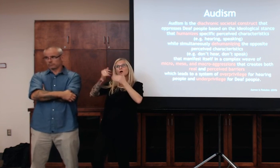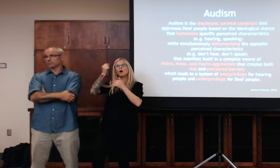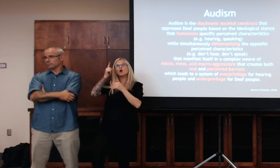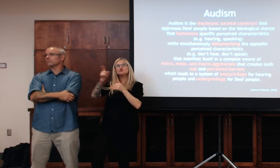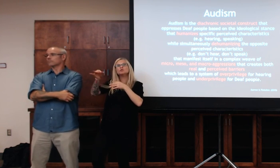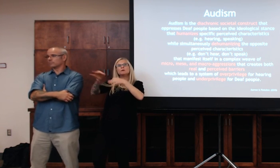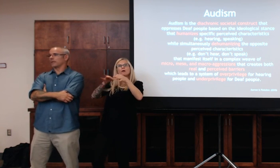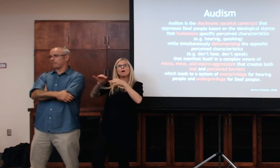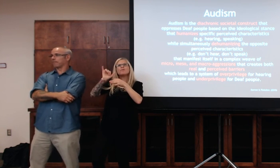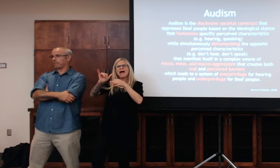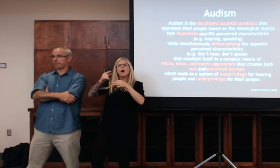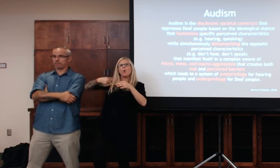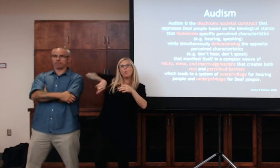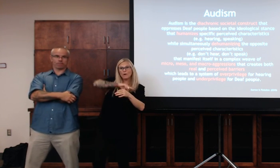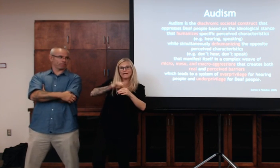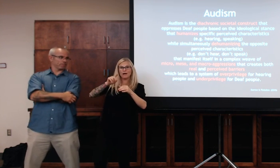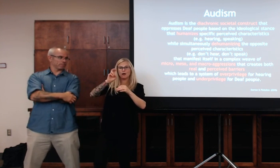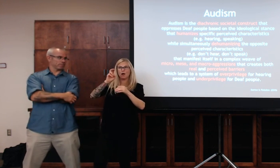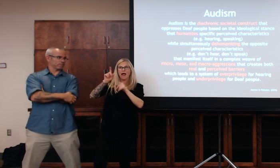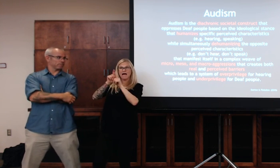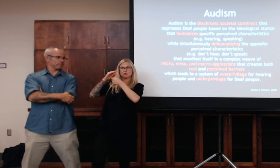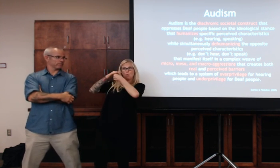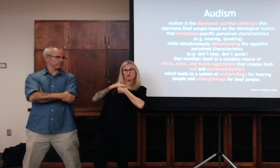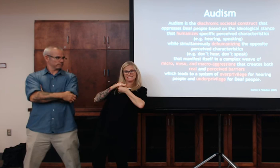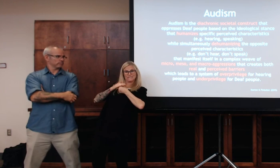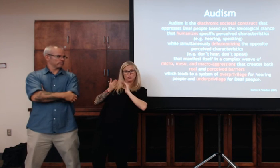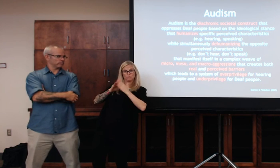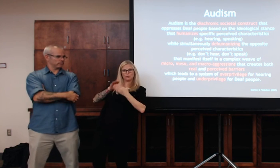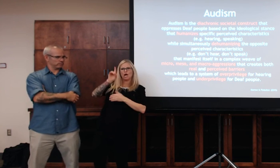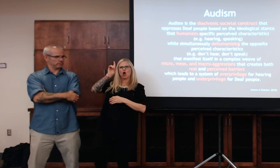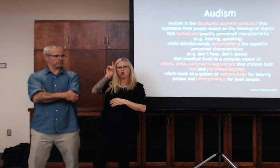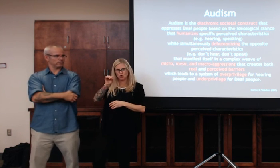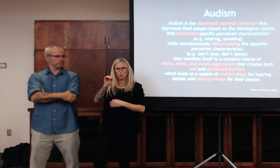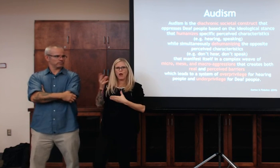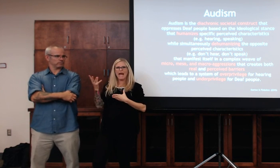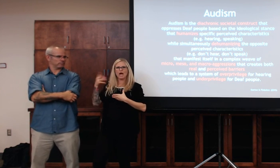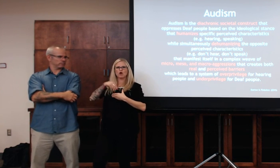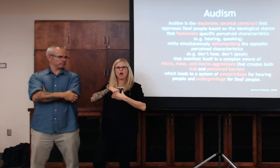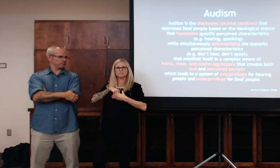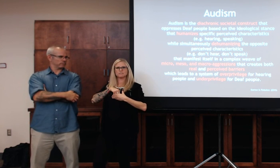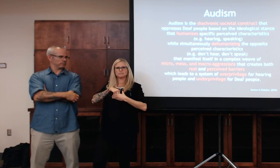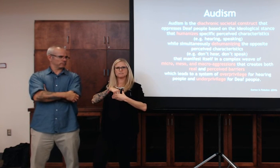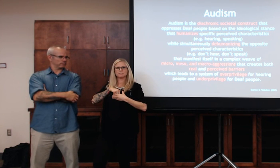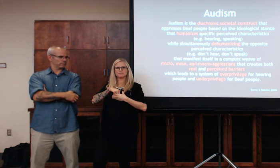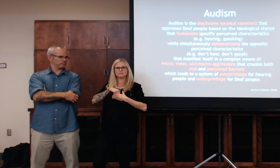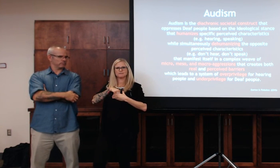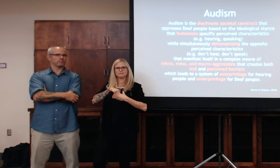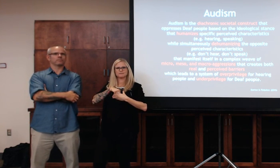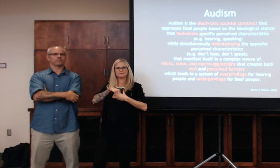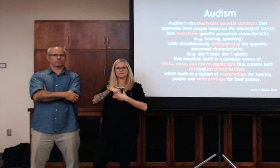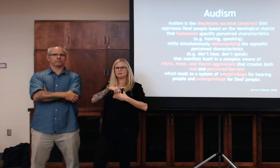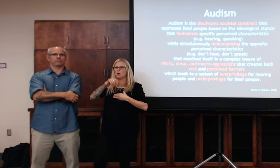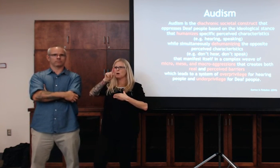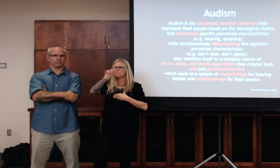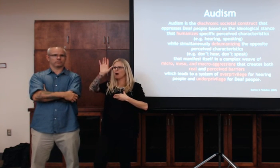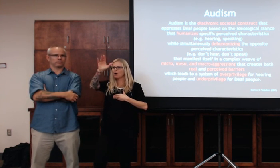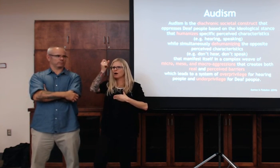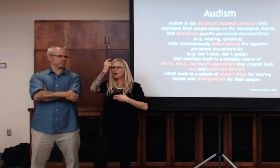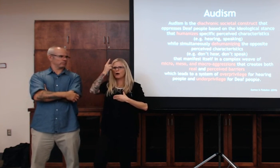But the definition, she explains, us as an oppressed community do internalize that oppression.